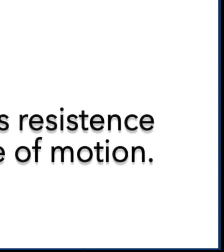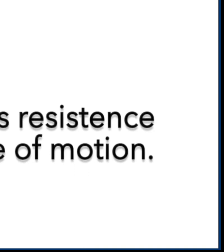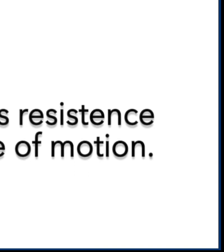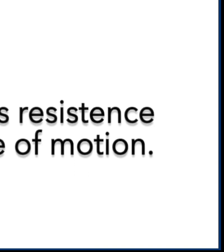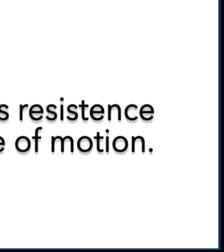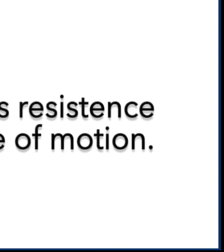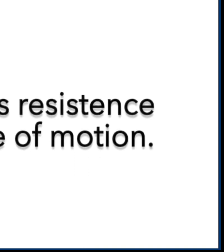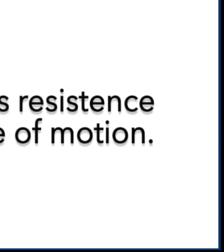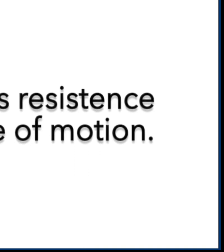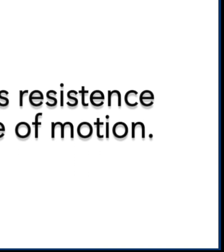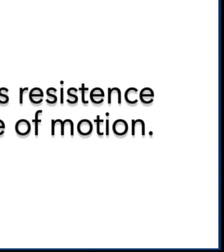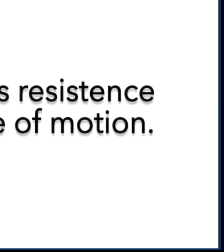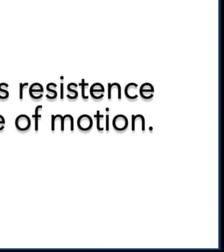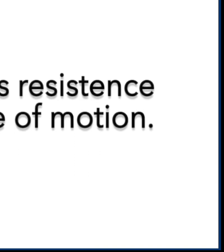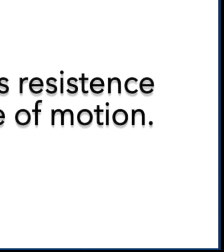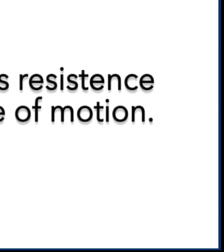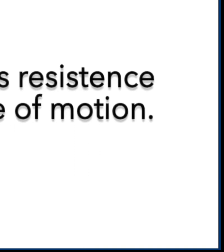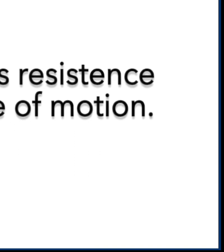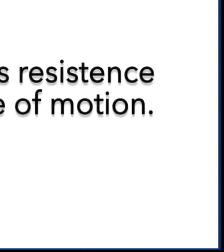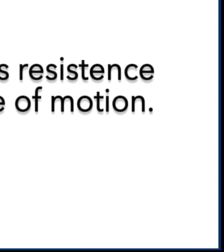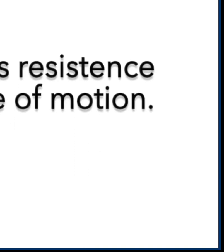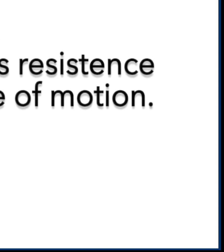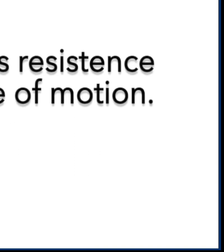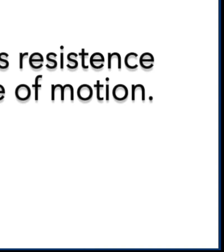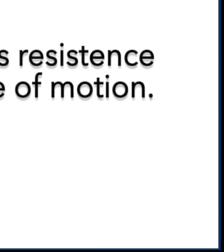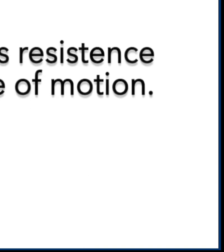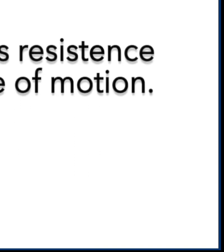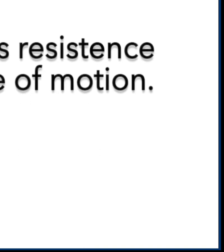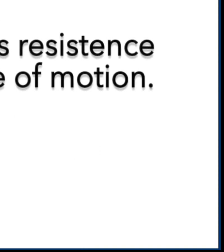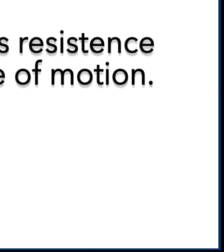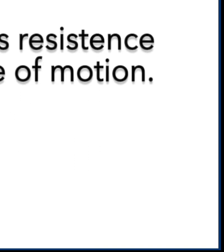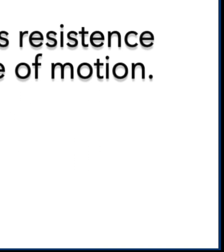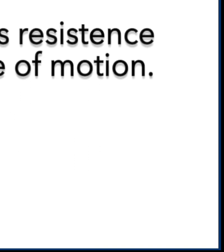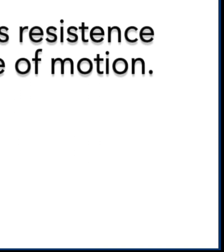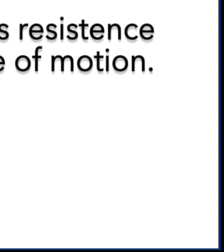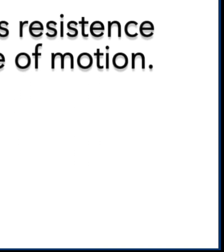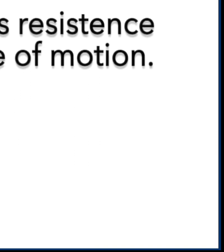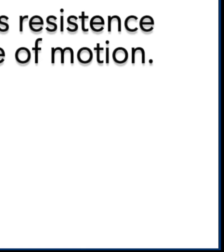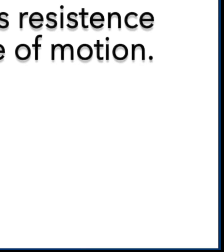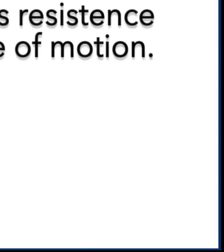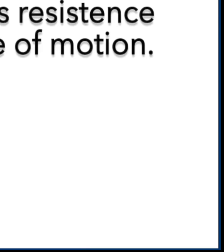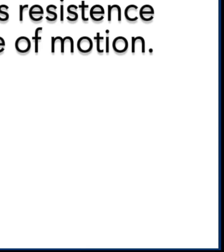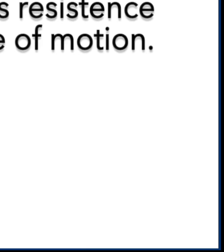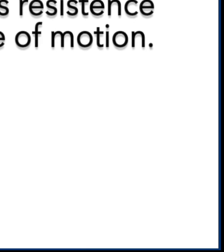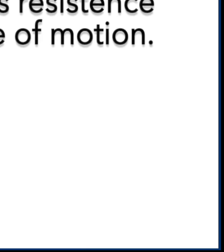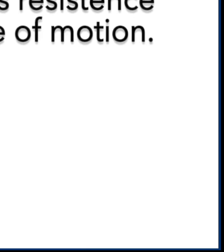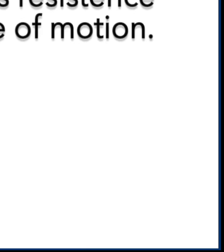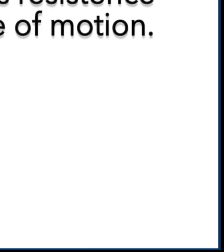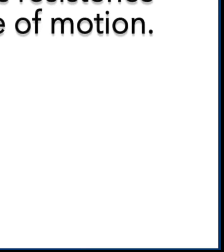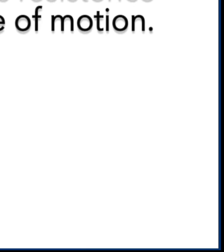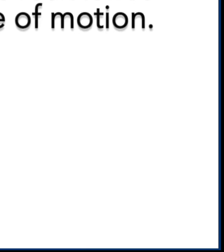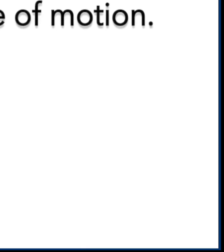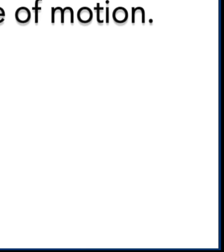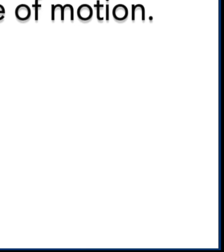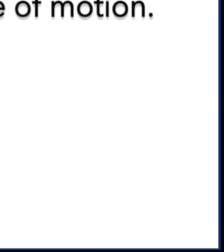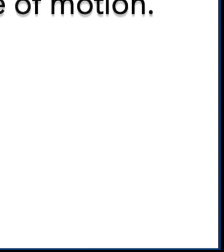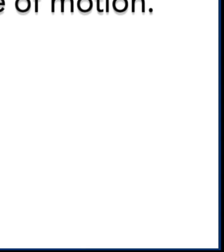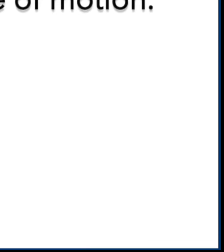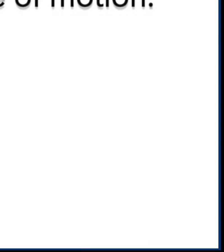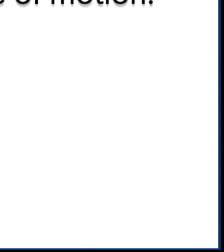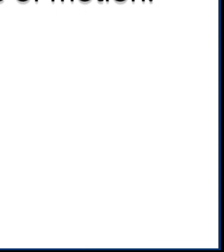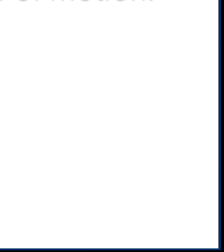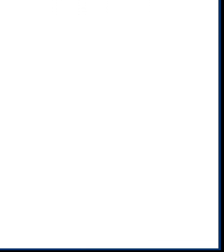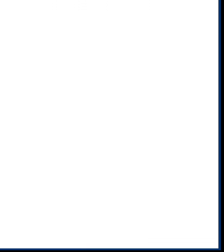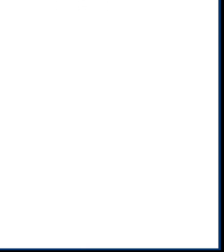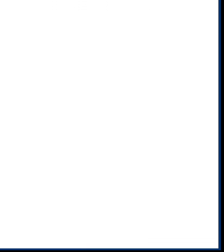unless acted upon by an unbalanced force. Objects tend to resist changes in their state of motion. This tendency to resist changes